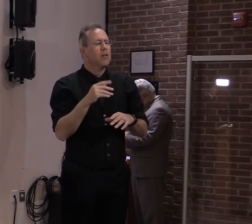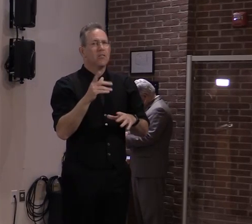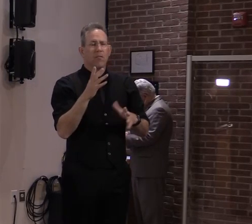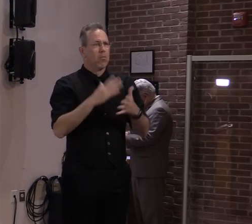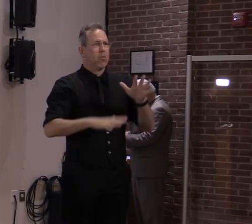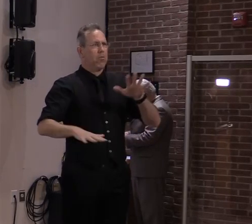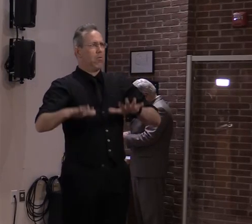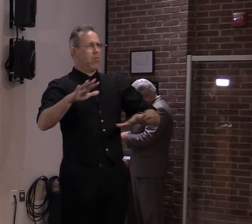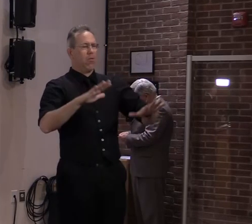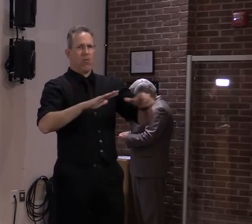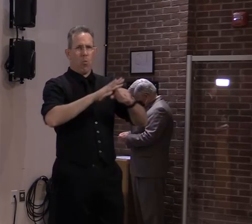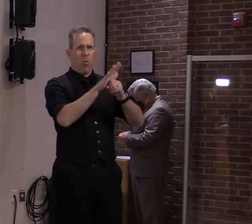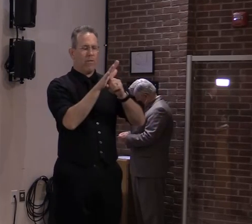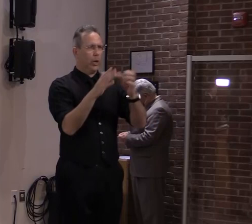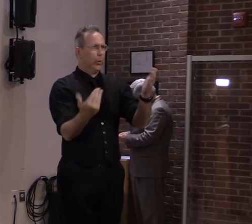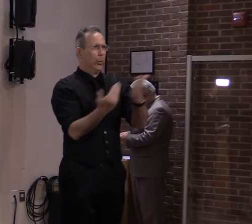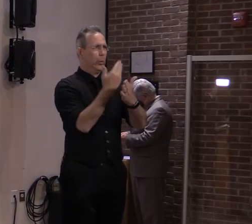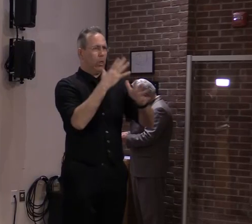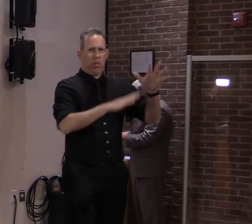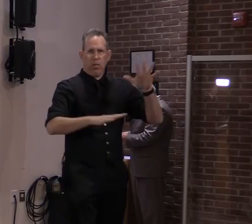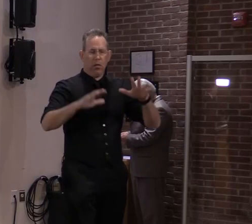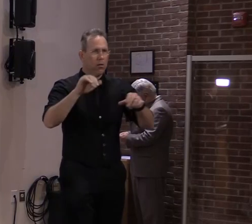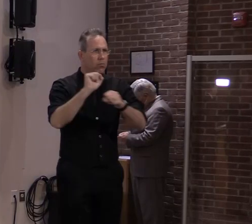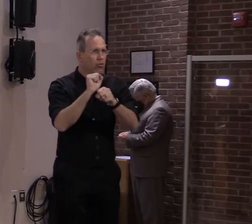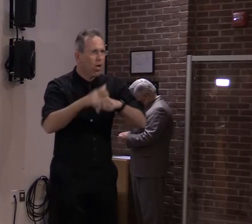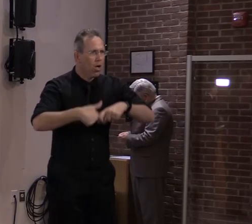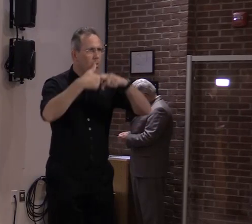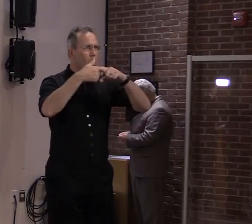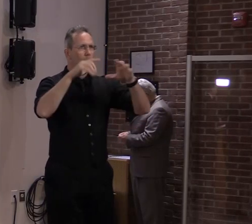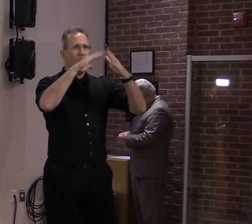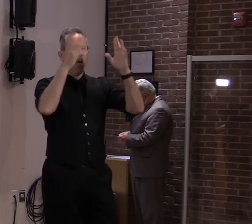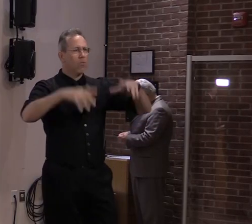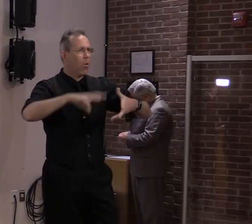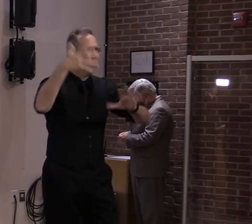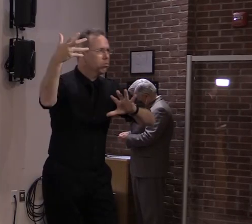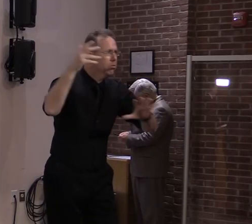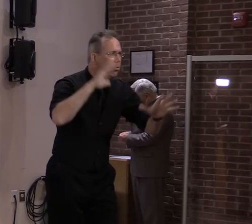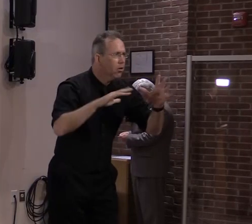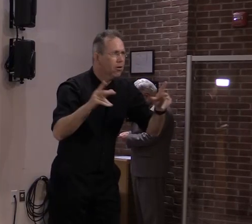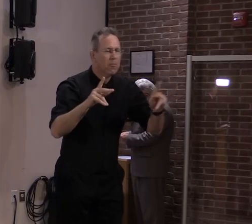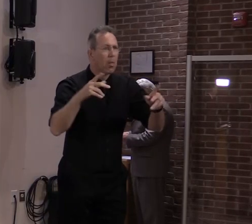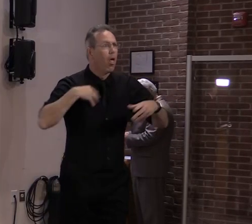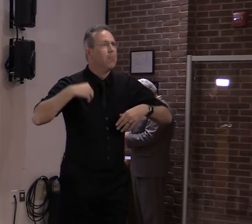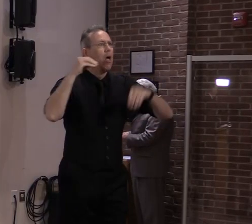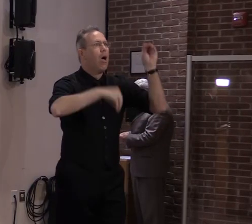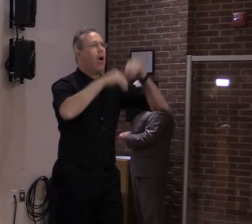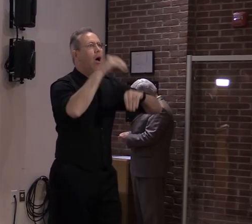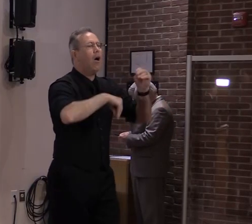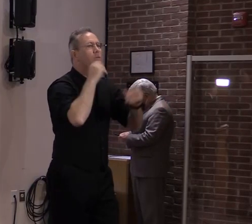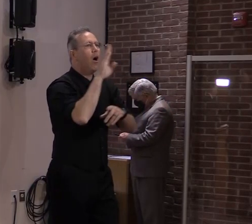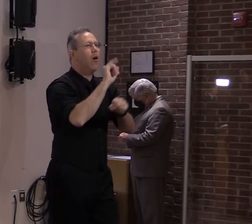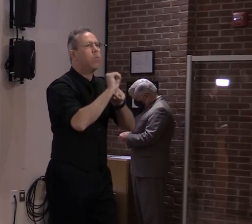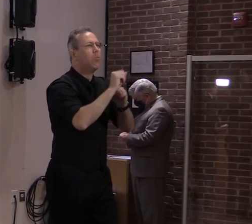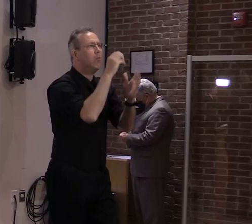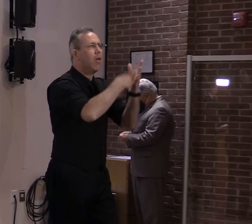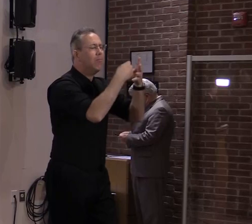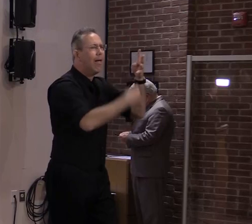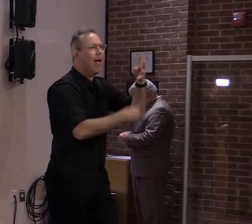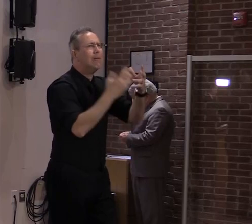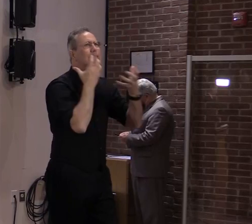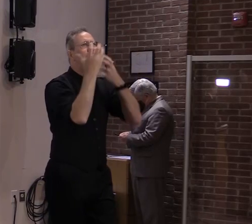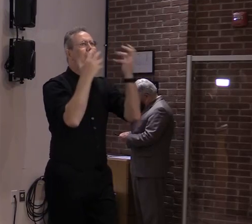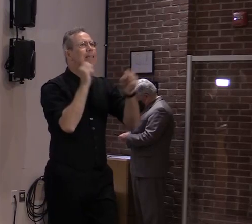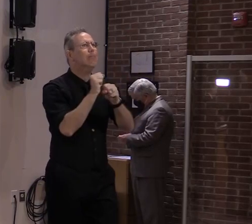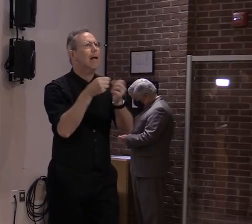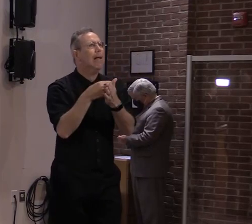of claimants waiting for money to survive. And I remember feeling as